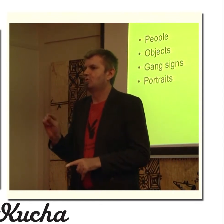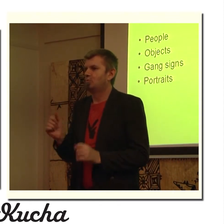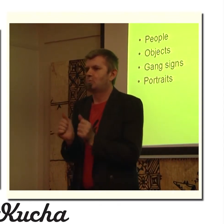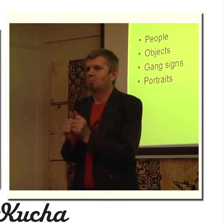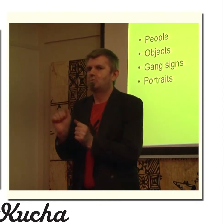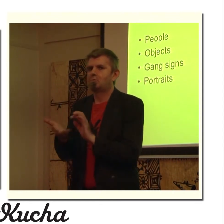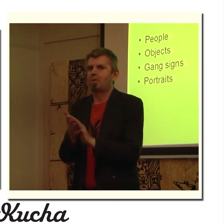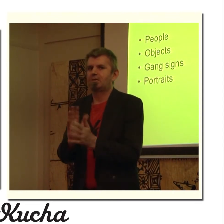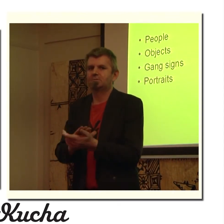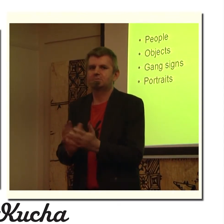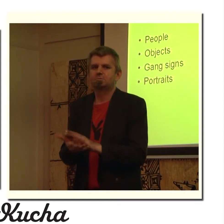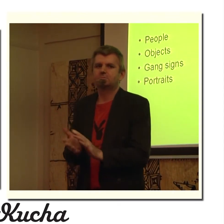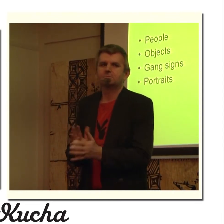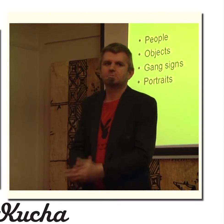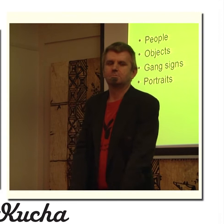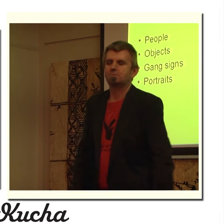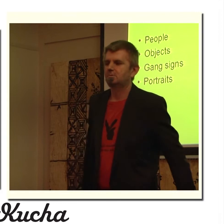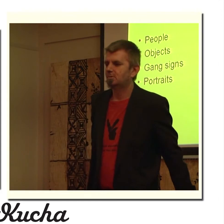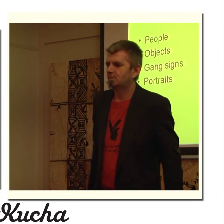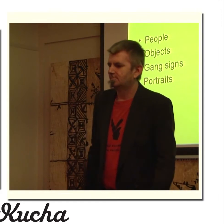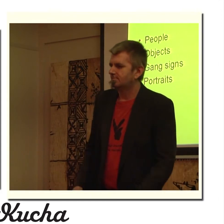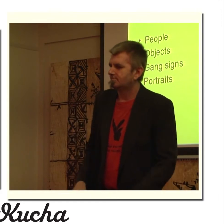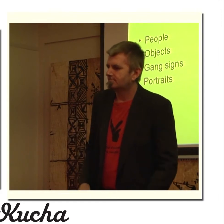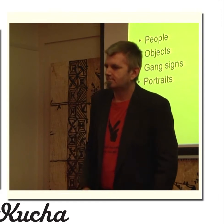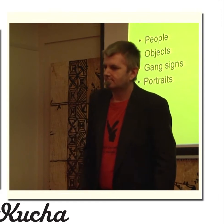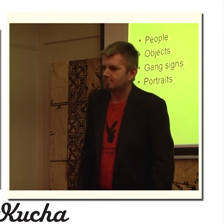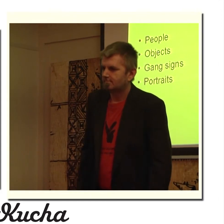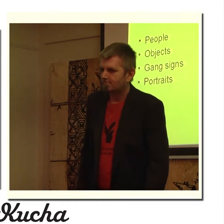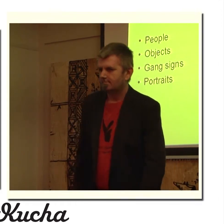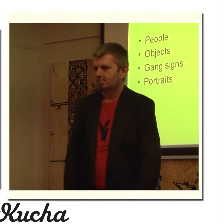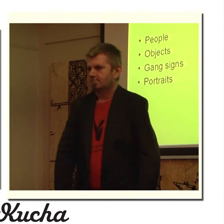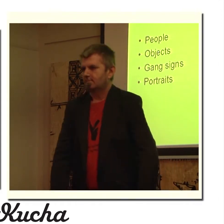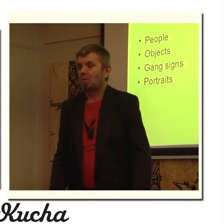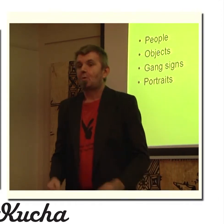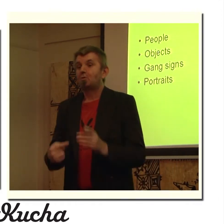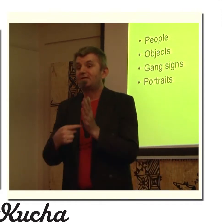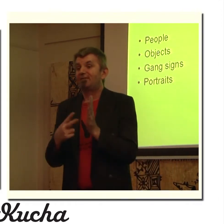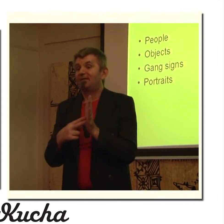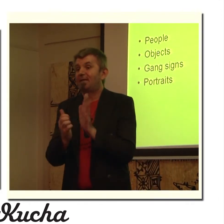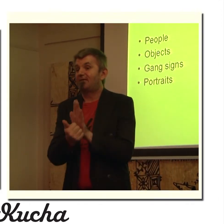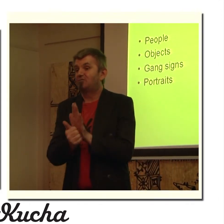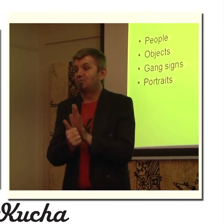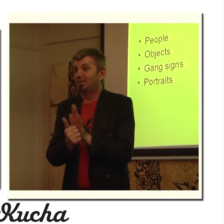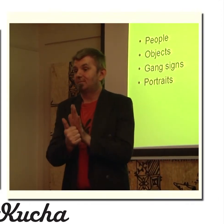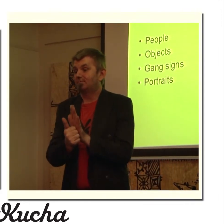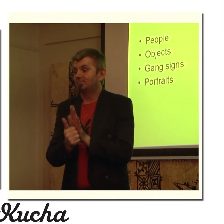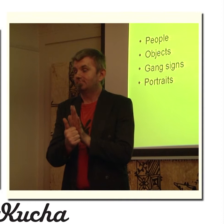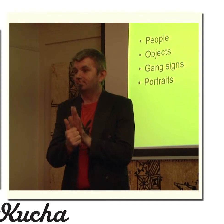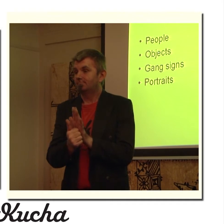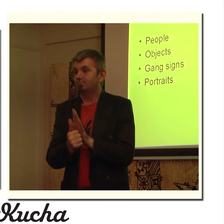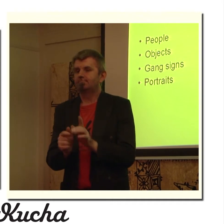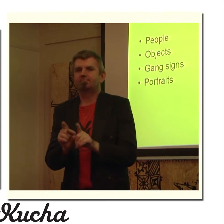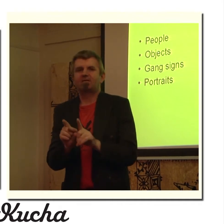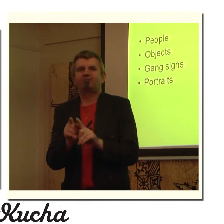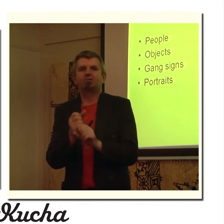portrait of this woman. You have to be really careful of your hand shapes, right?